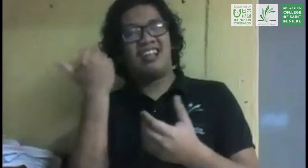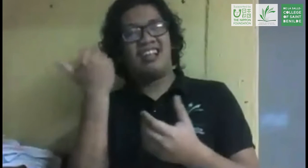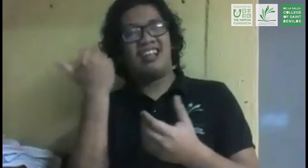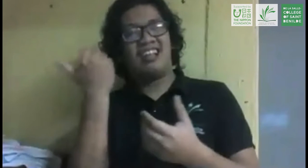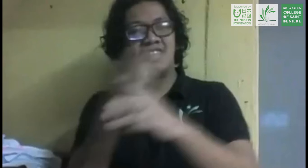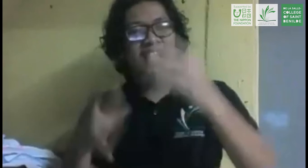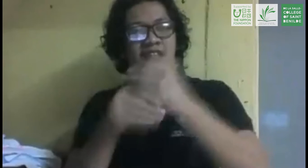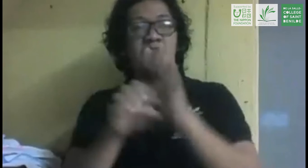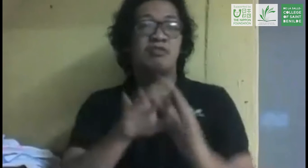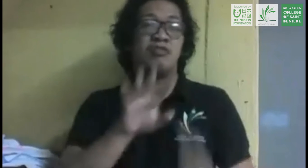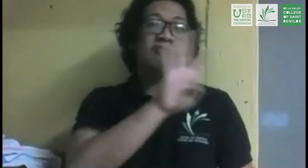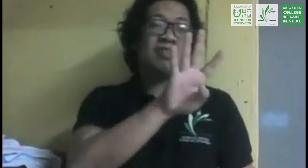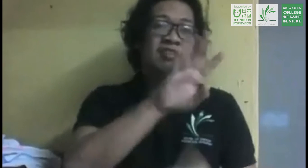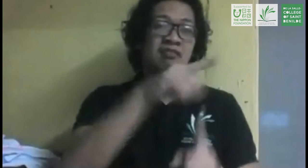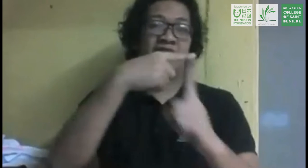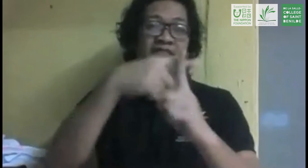Hold on.